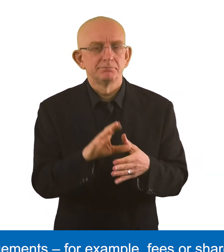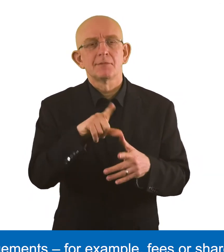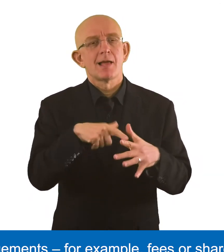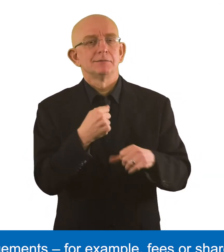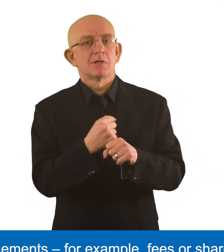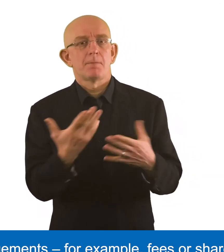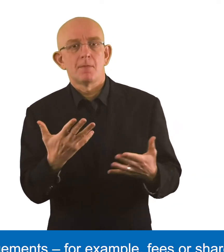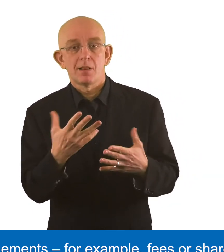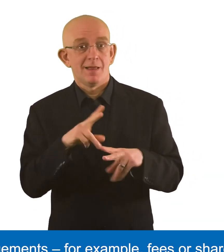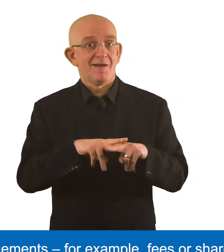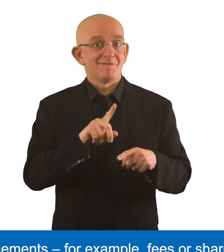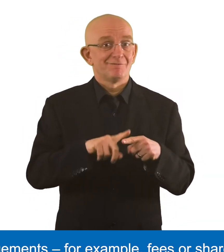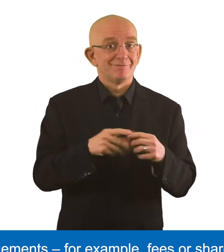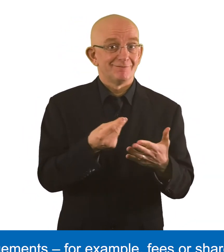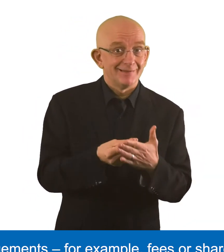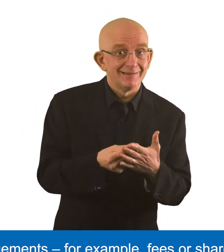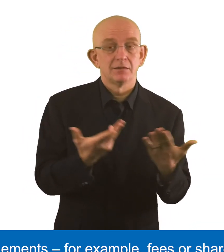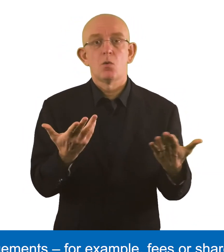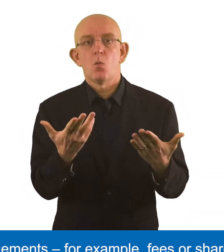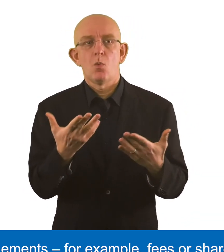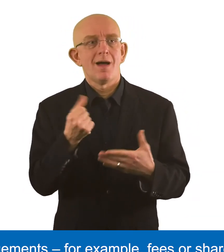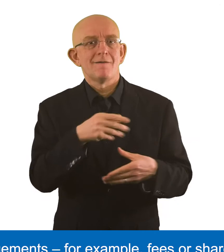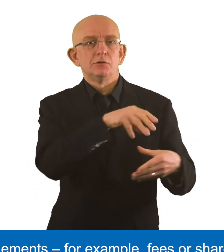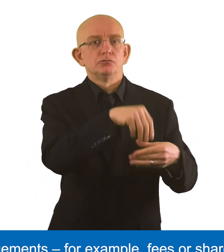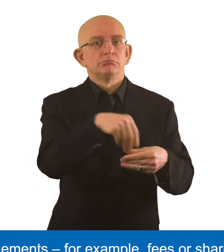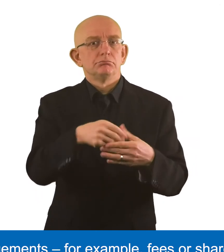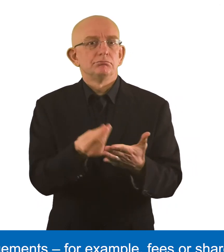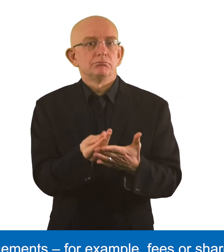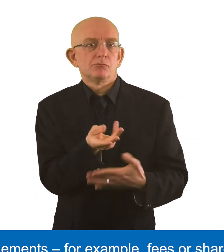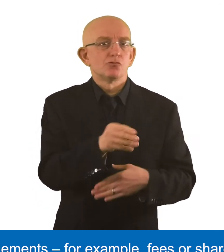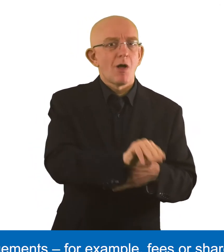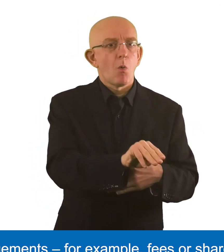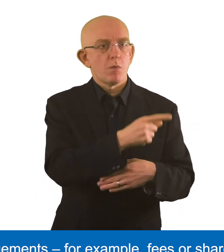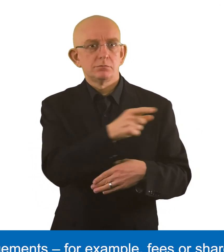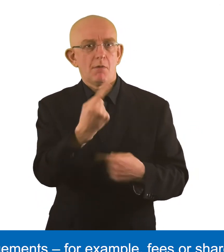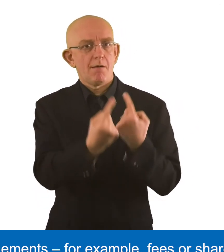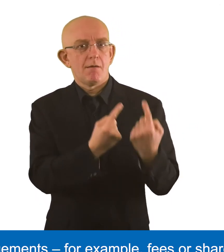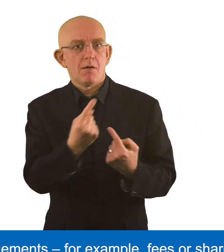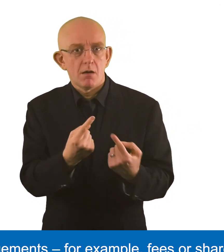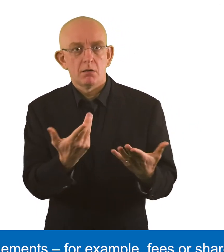financial arrangements, for example, fees or shareholdings of the candidate, business associates, or close family.